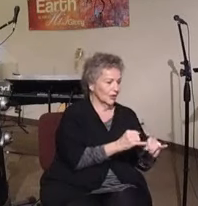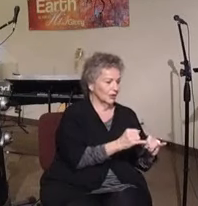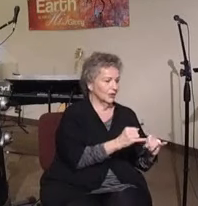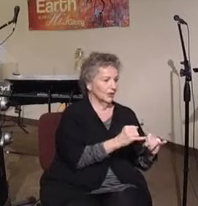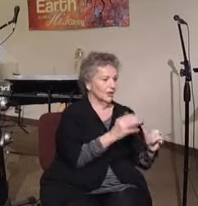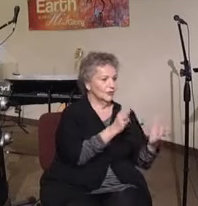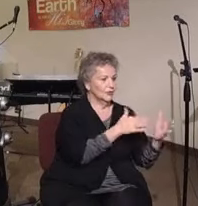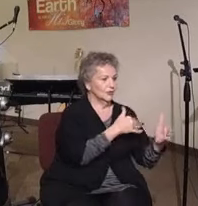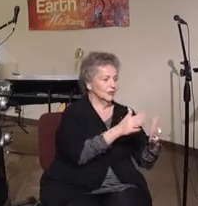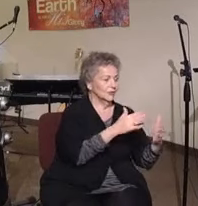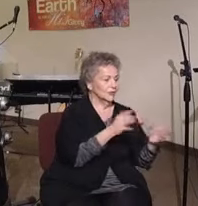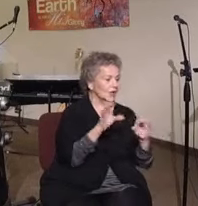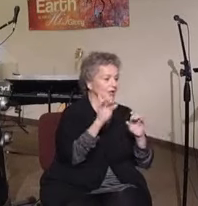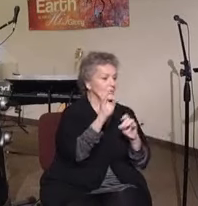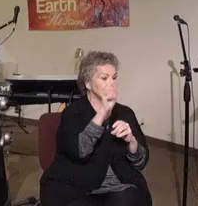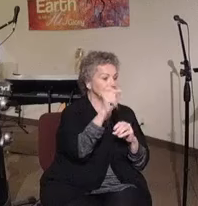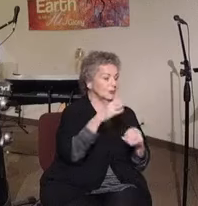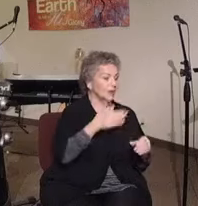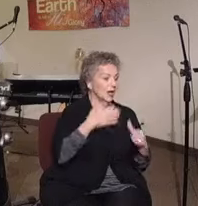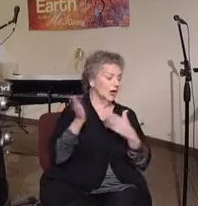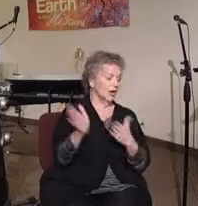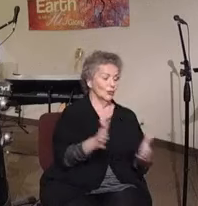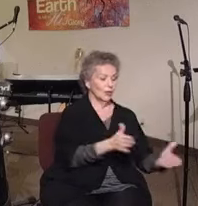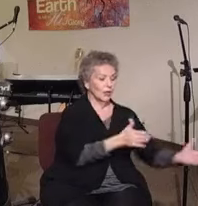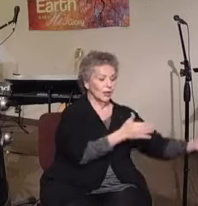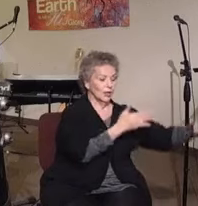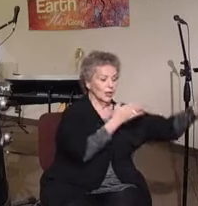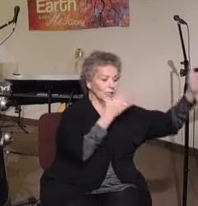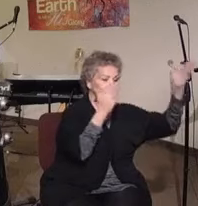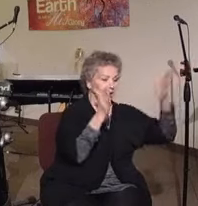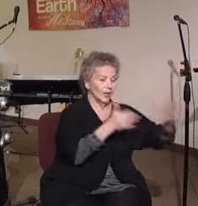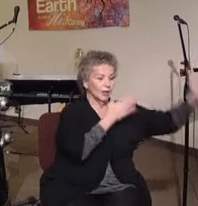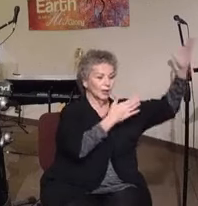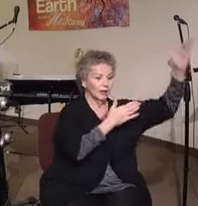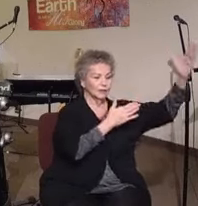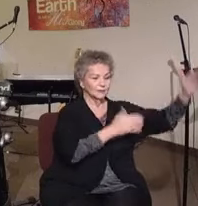it my way."